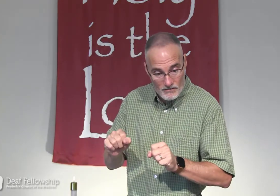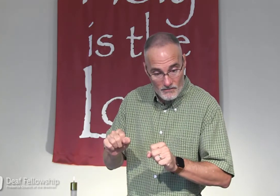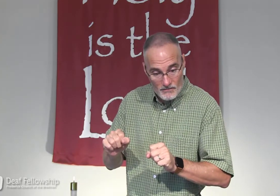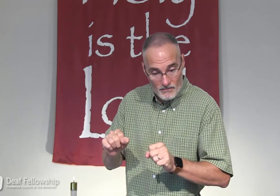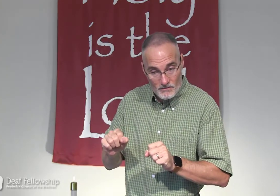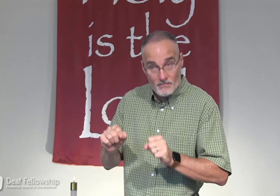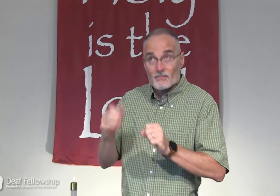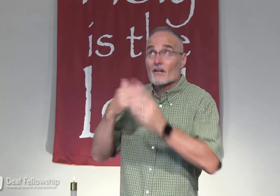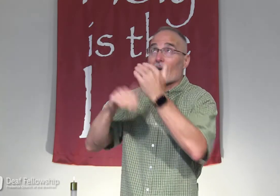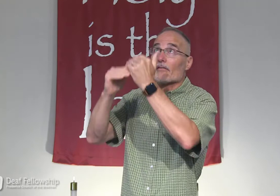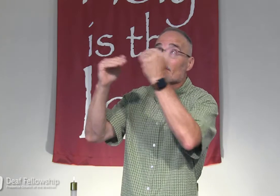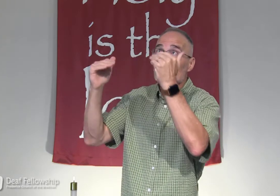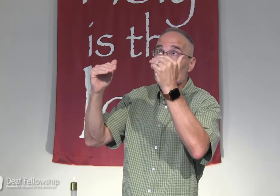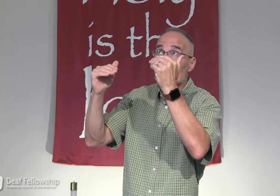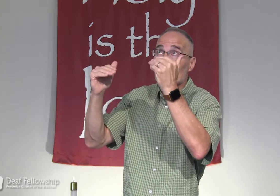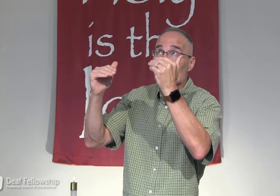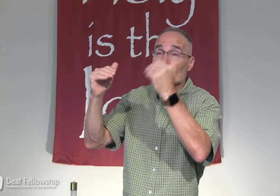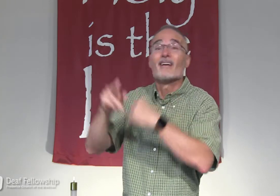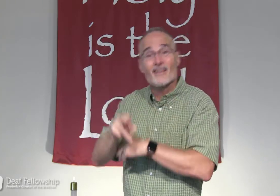and yet Jesus teaches about salvation,